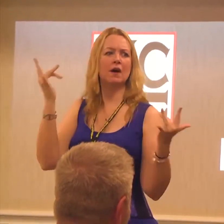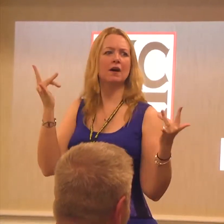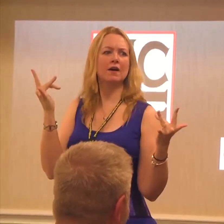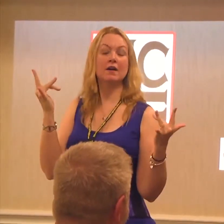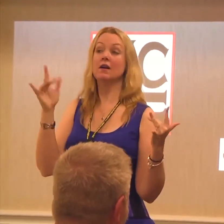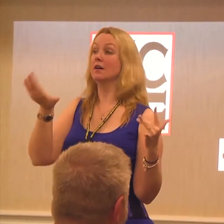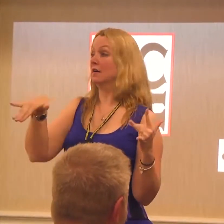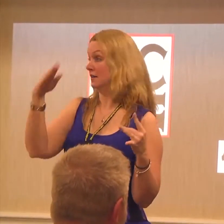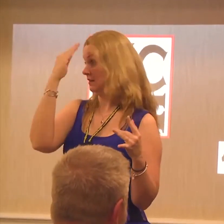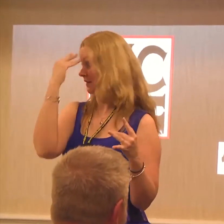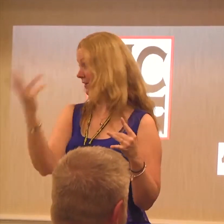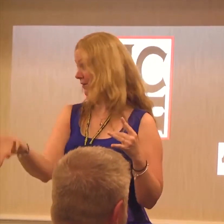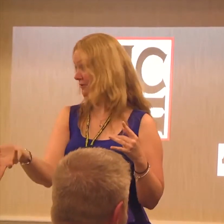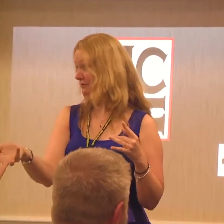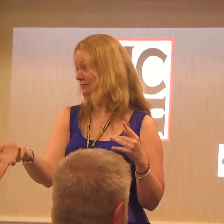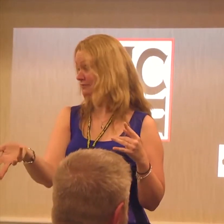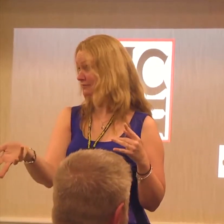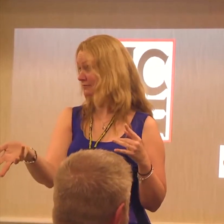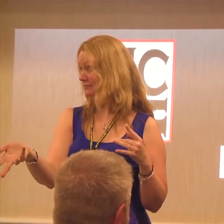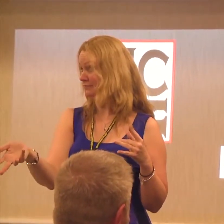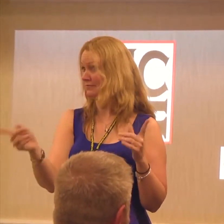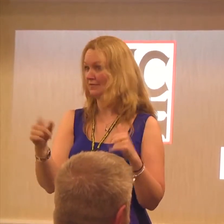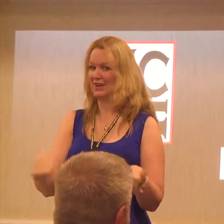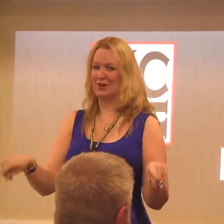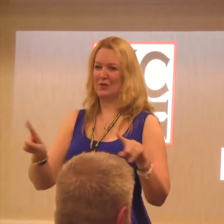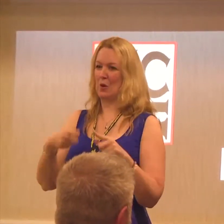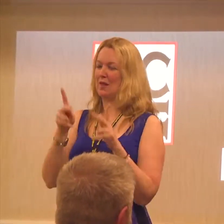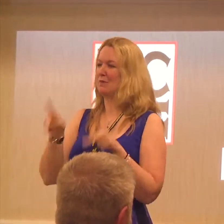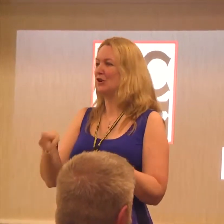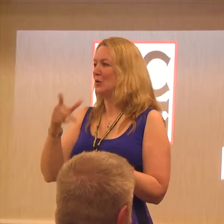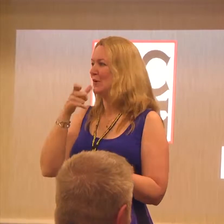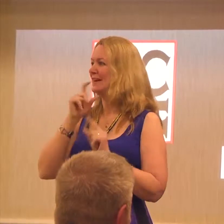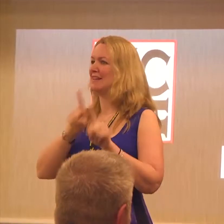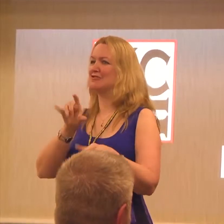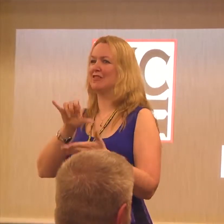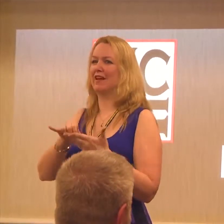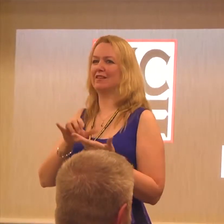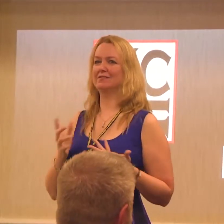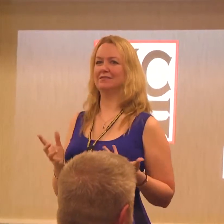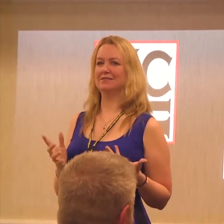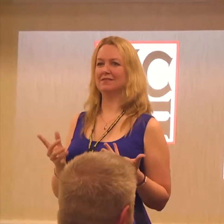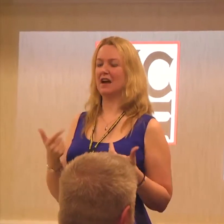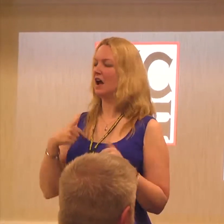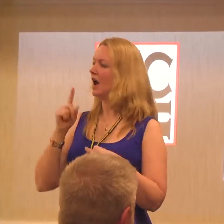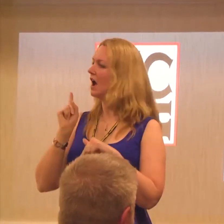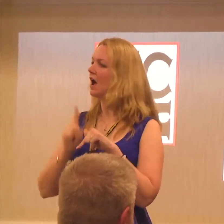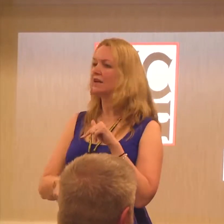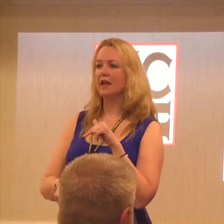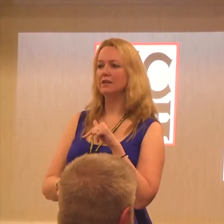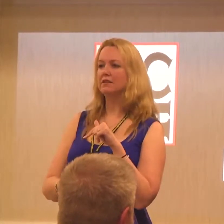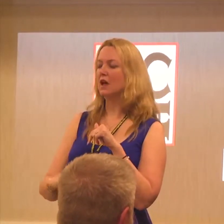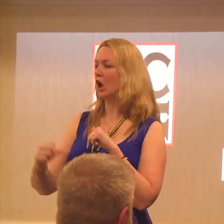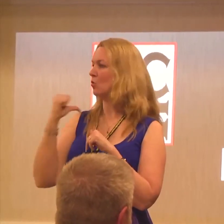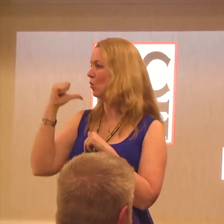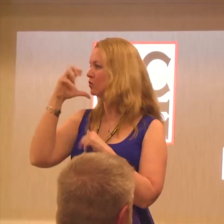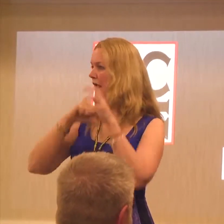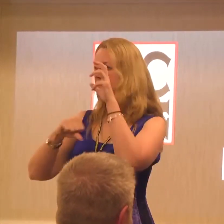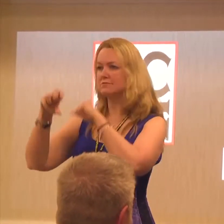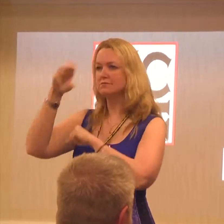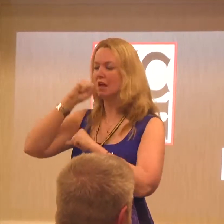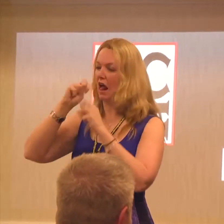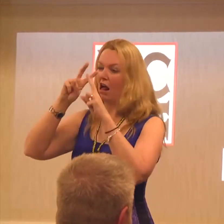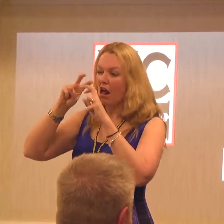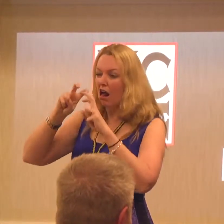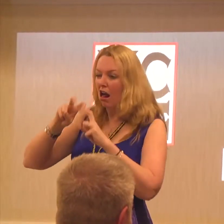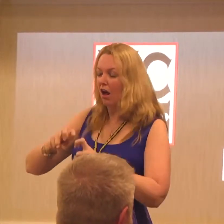Oh, by the way, you are the only person who can answer that. I cannot and will not guess,